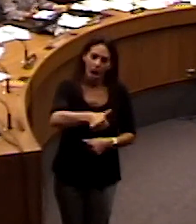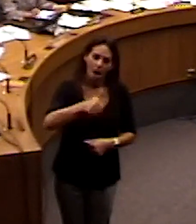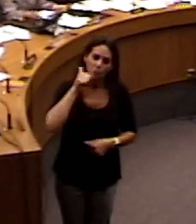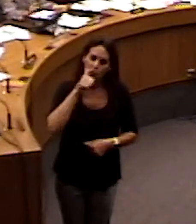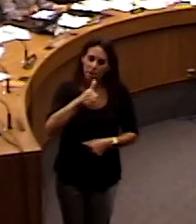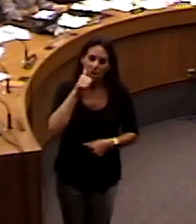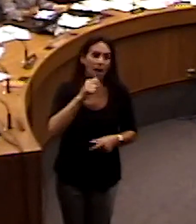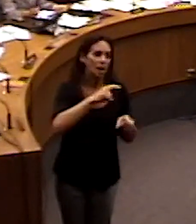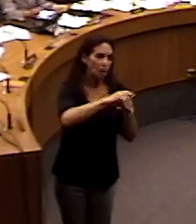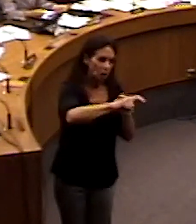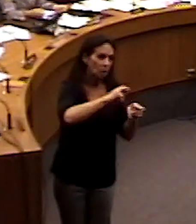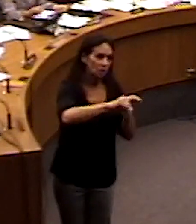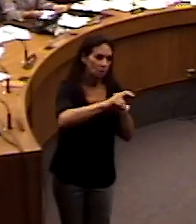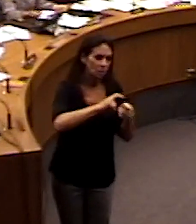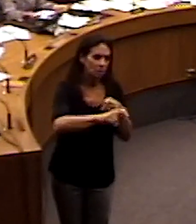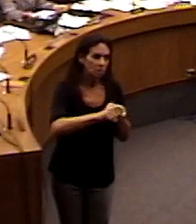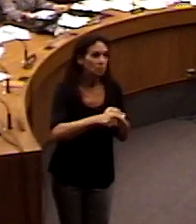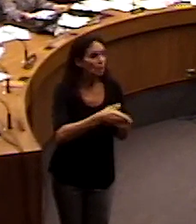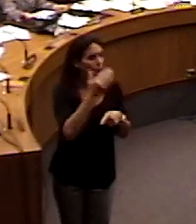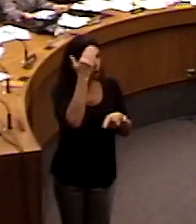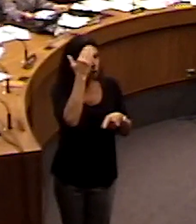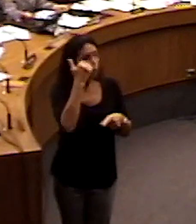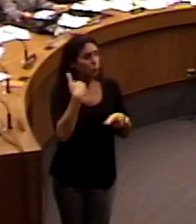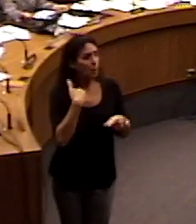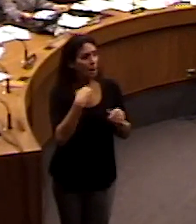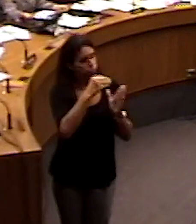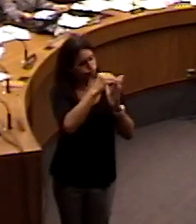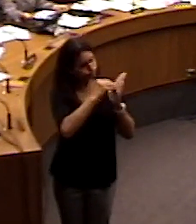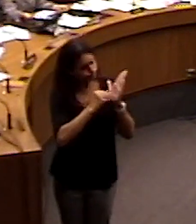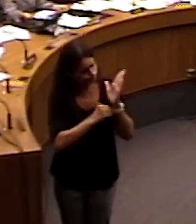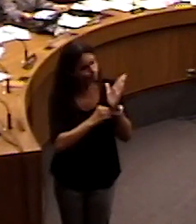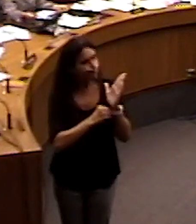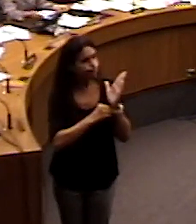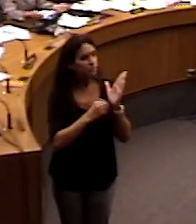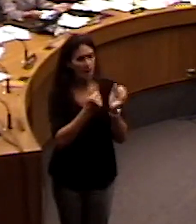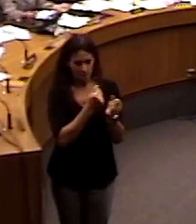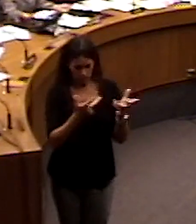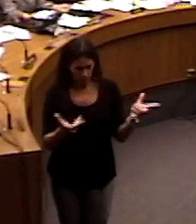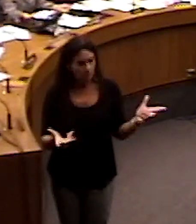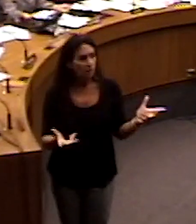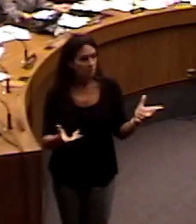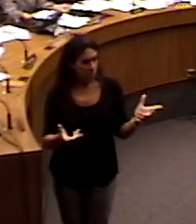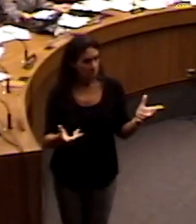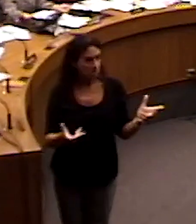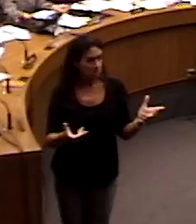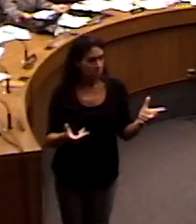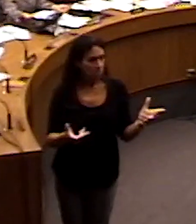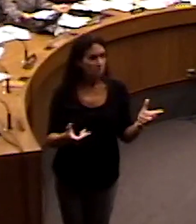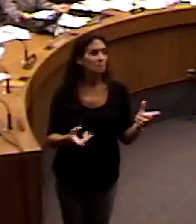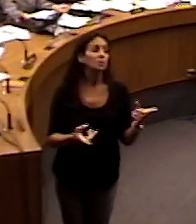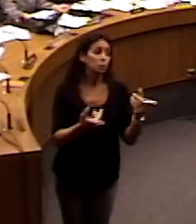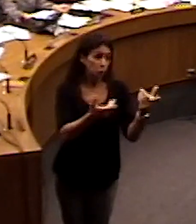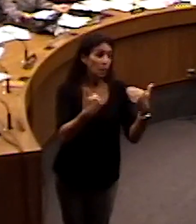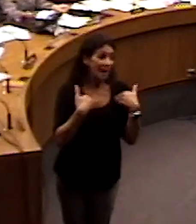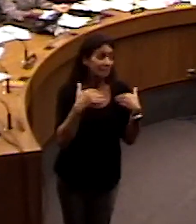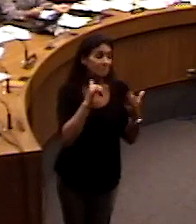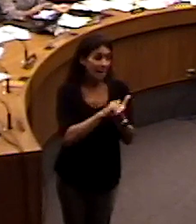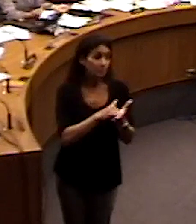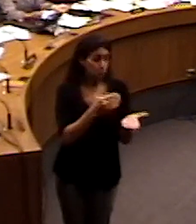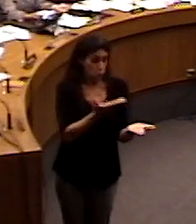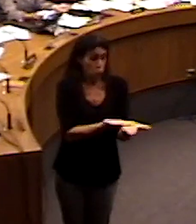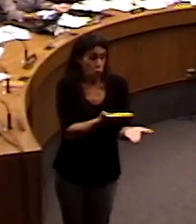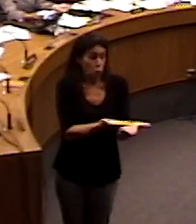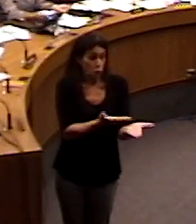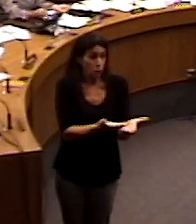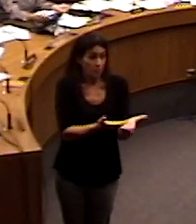You have a record, and I know you have a record of all the deficiencies over the last few months or the last probably few years. You have that already, and